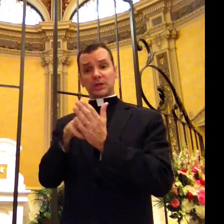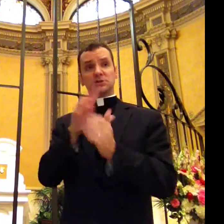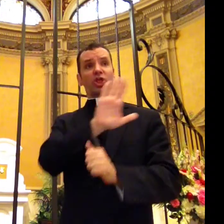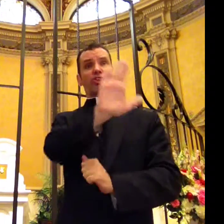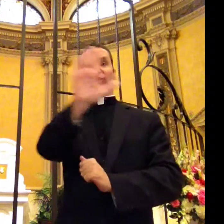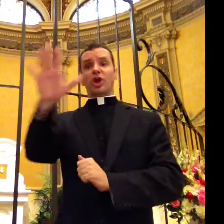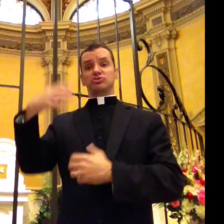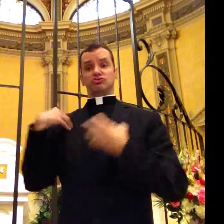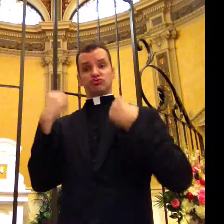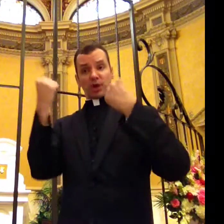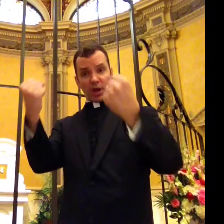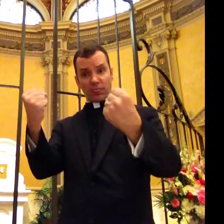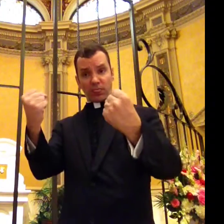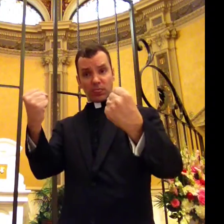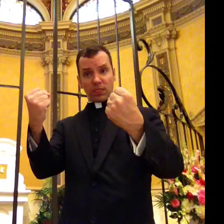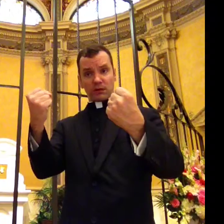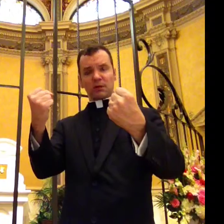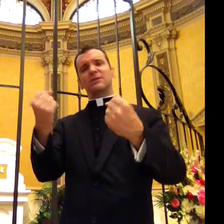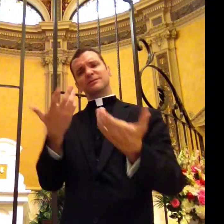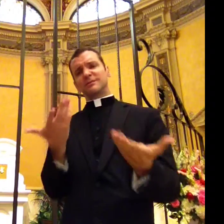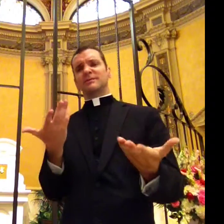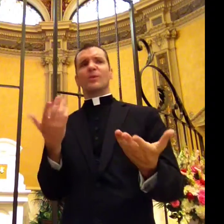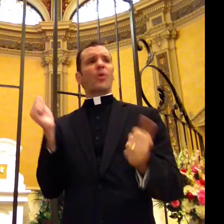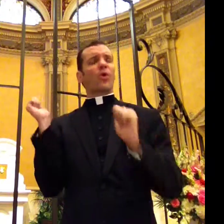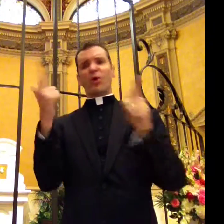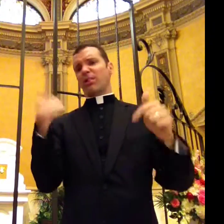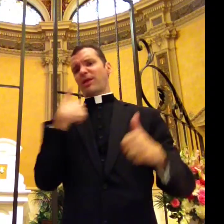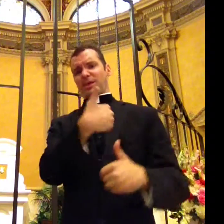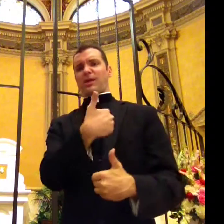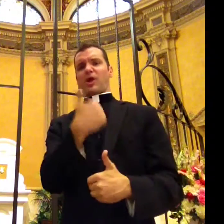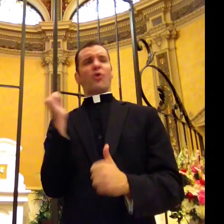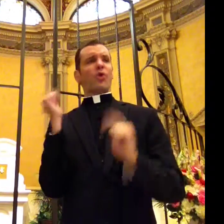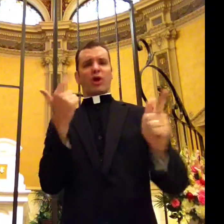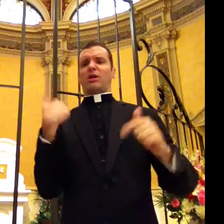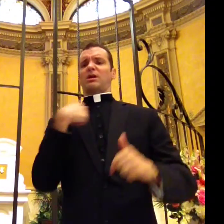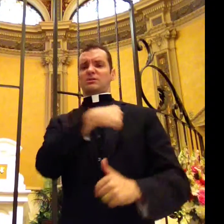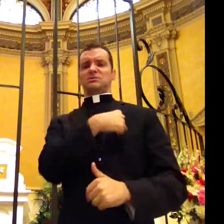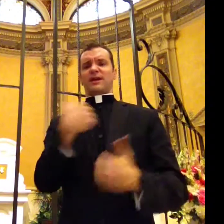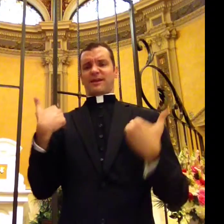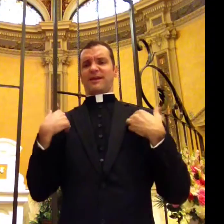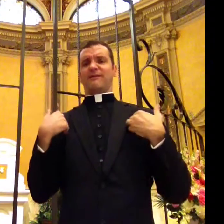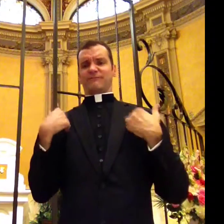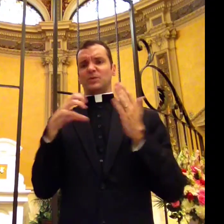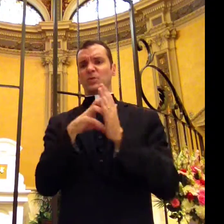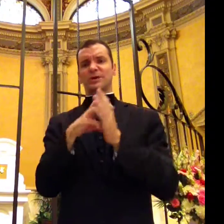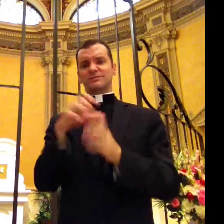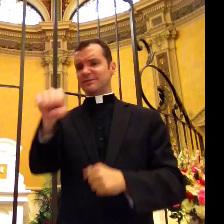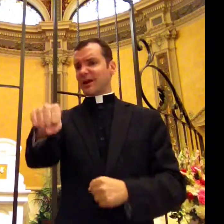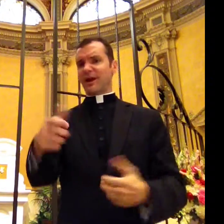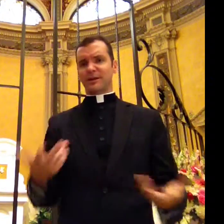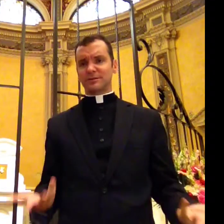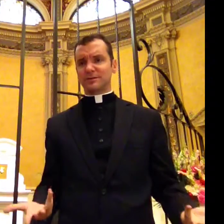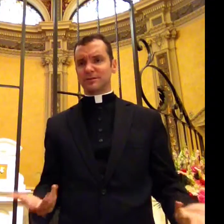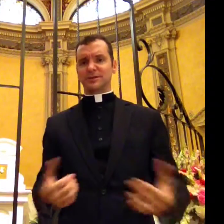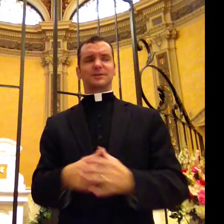the more we learned about each other's weaknesses and strengths. Because of course, we all have our own weaknesses, yes.